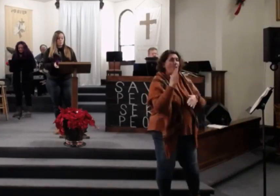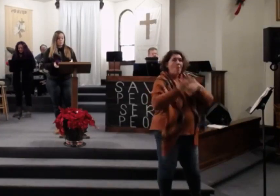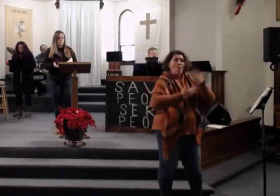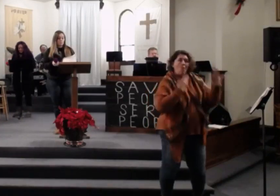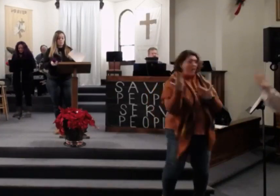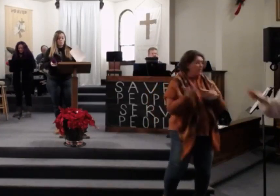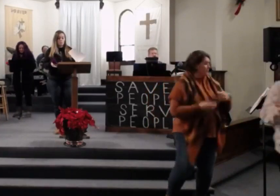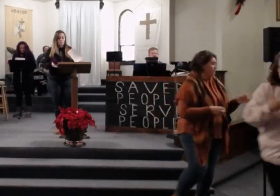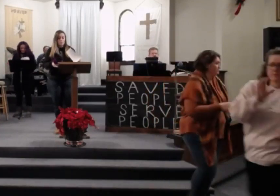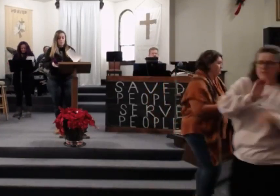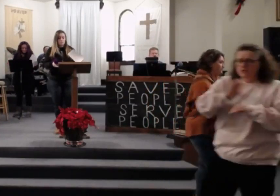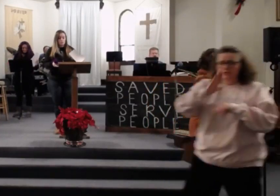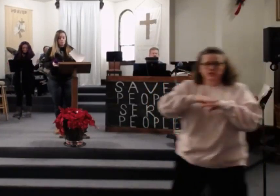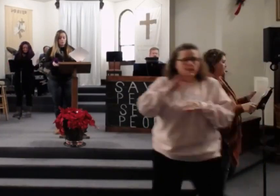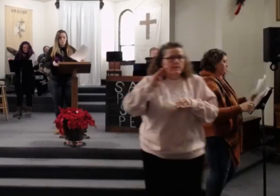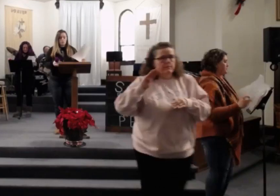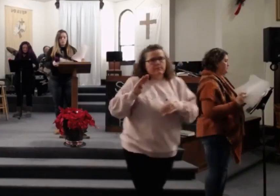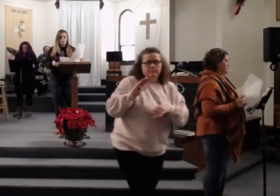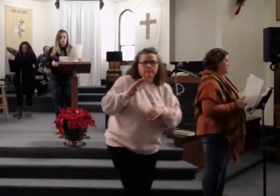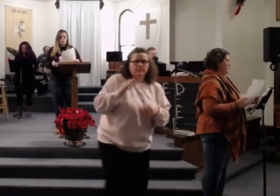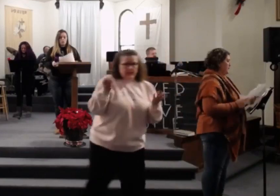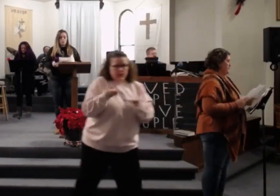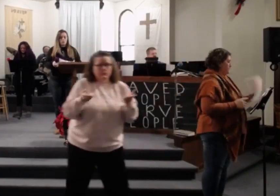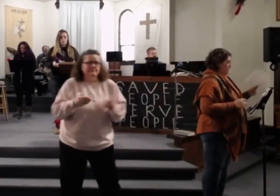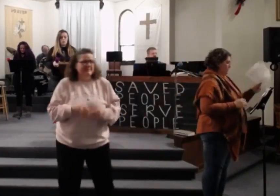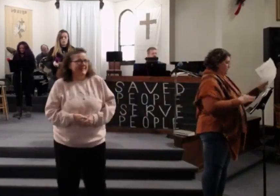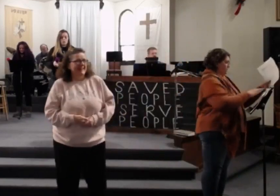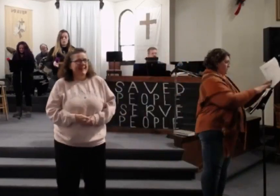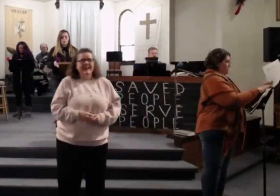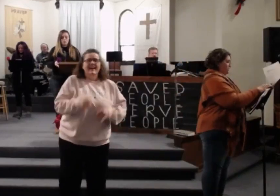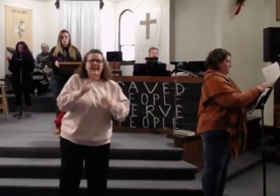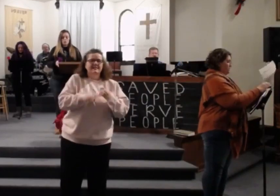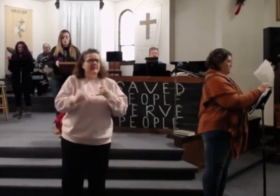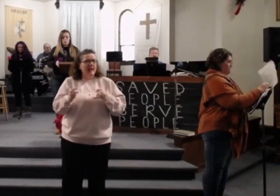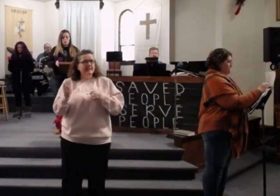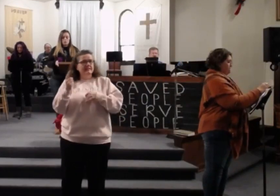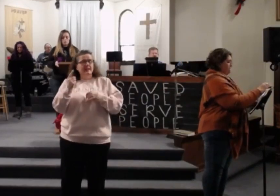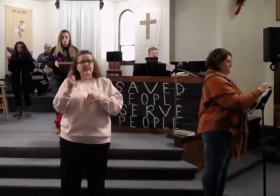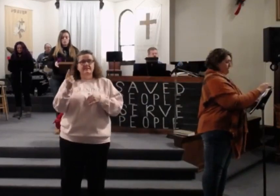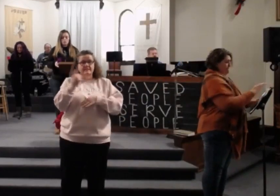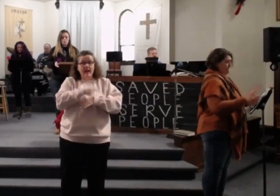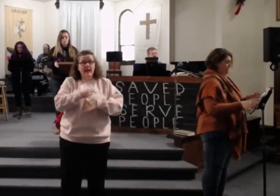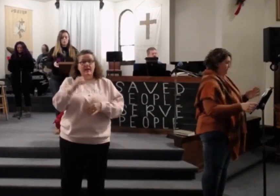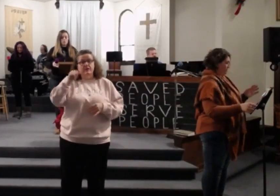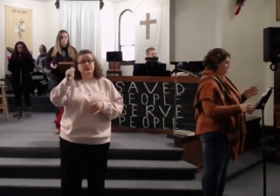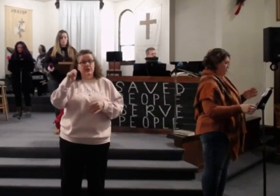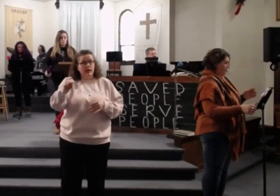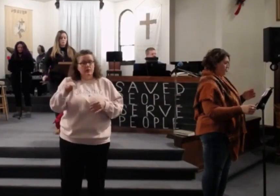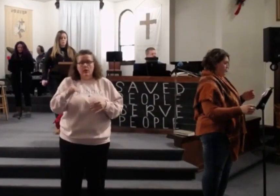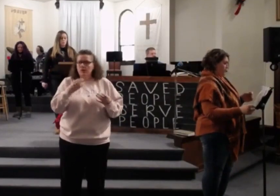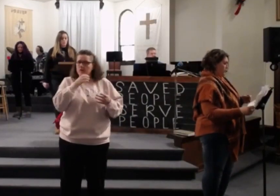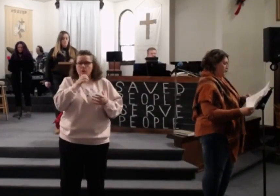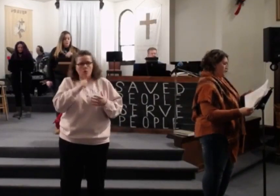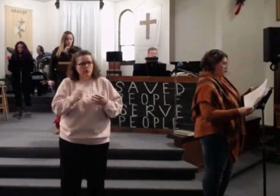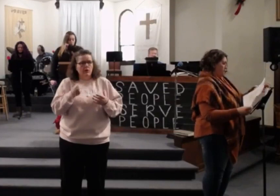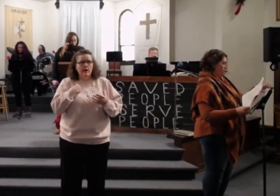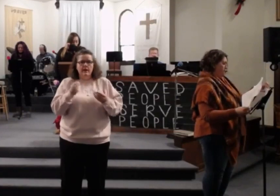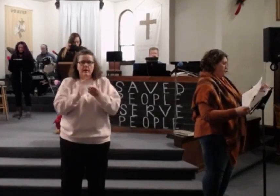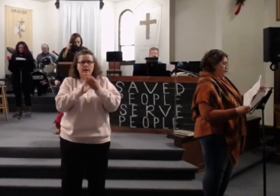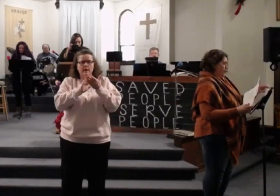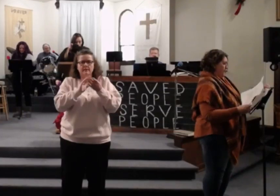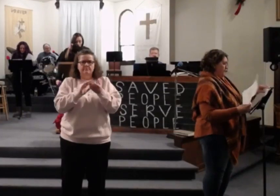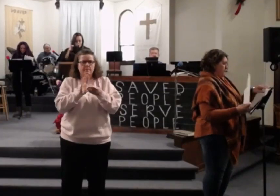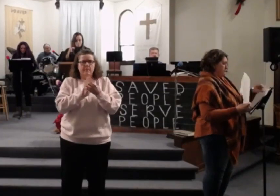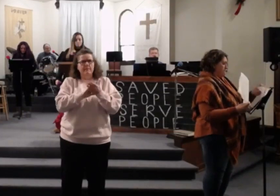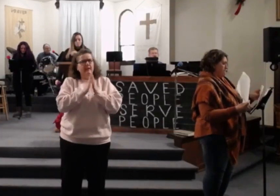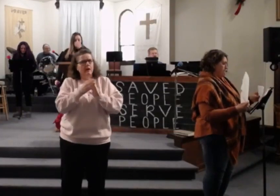Church on the Boulevard. I can't believe it's the last day of January already. It seems the older I get, the faster the months and the years